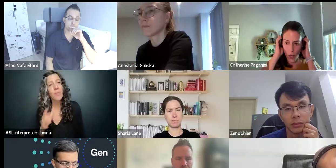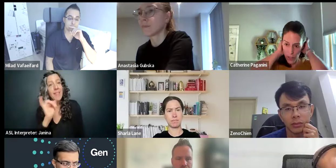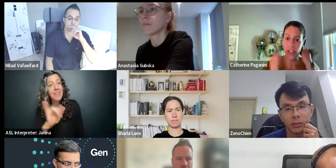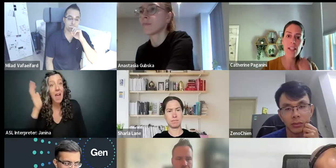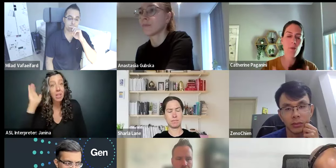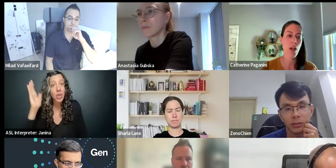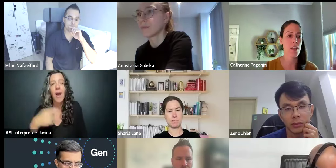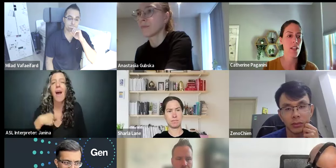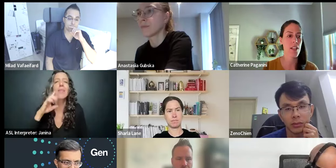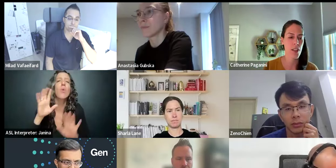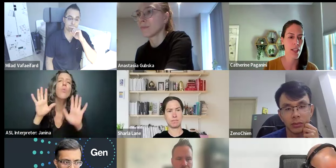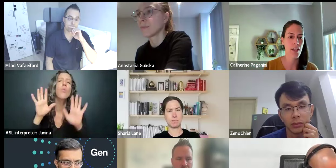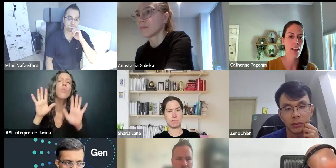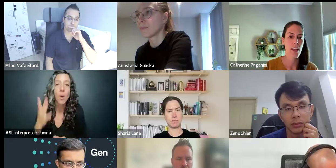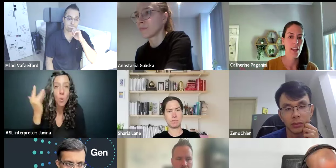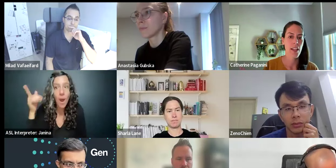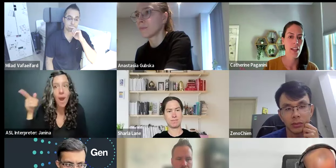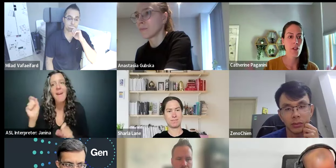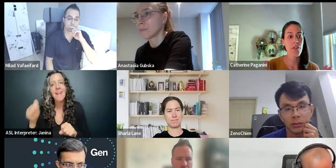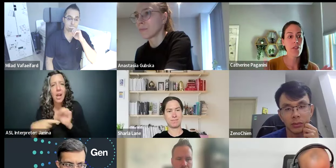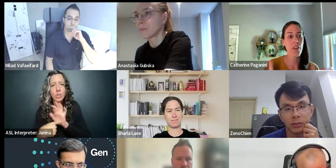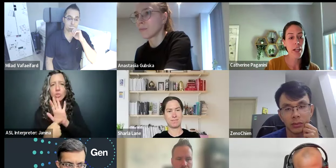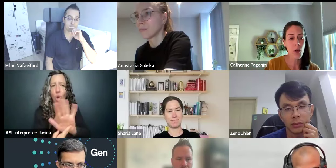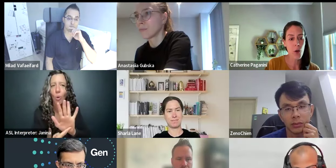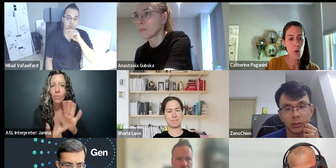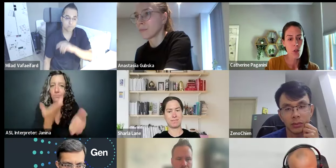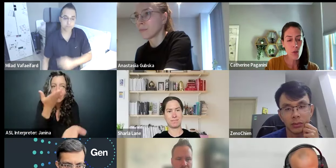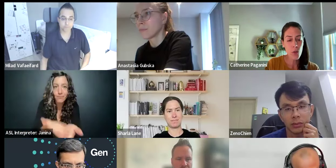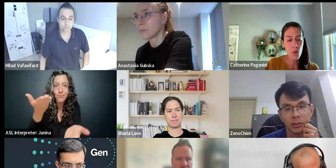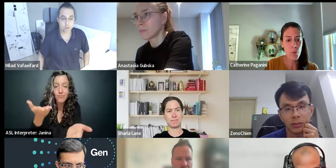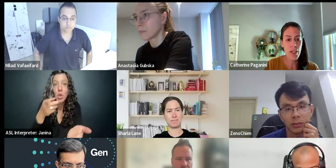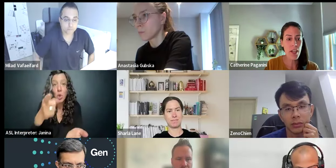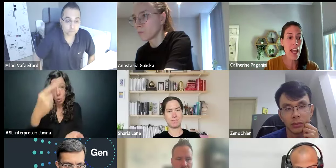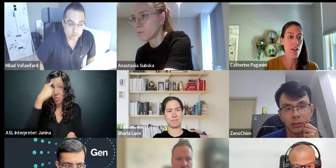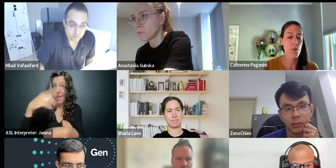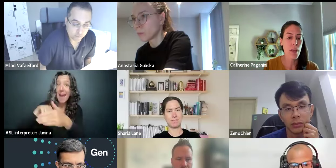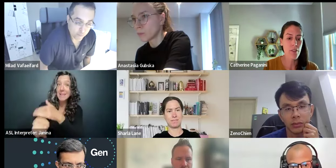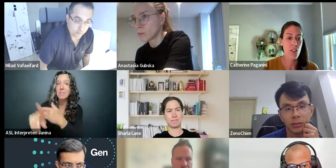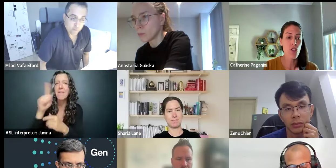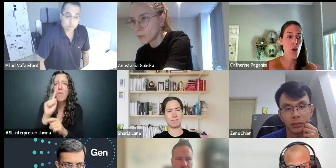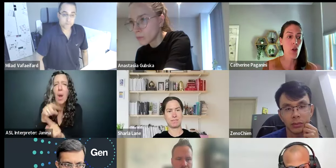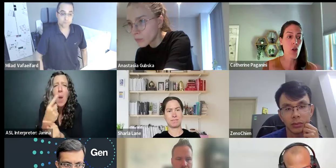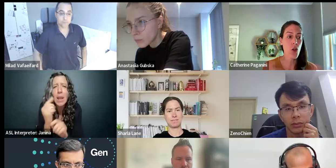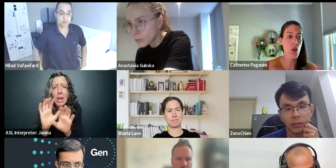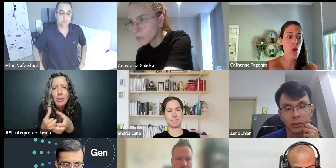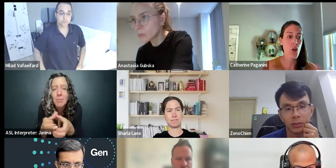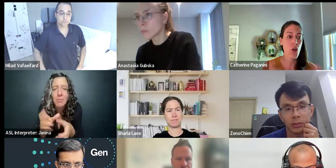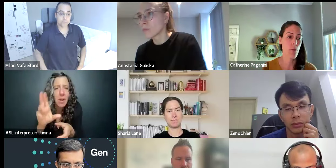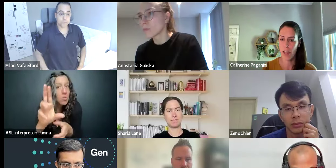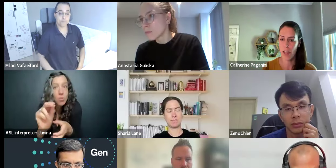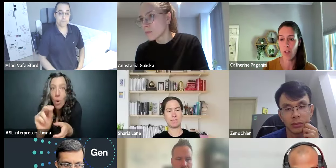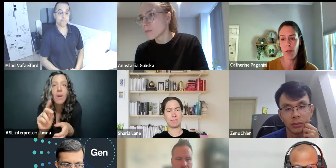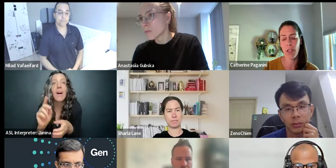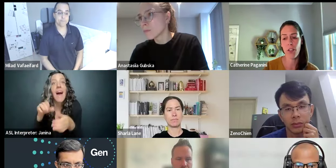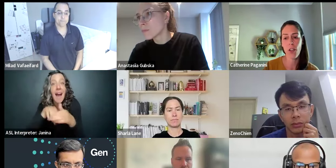to talk about all these ways where you think it is for a very narrow group, but it actually benefits so